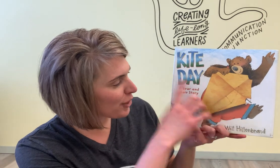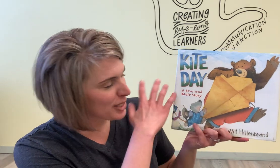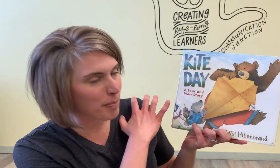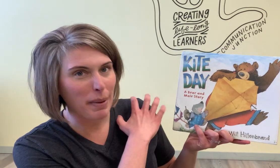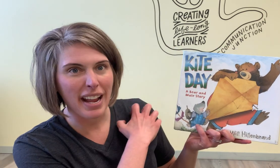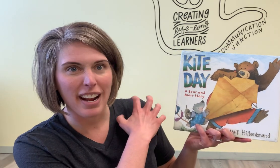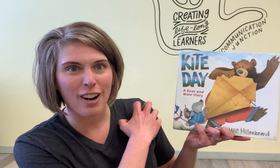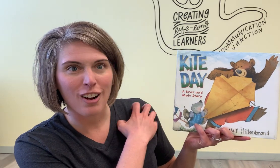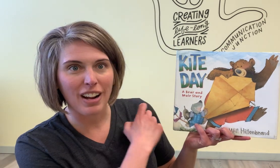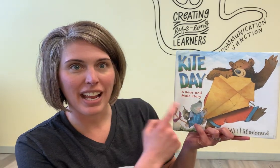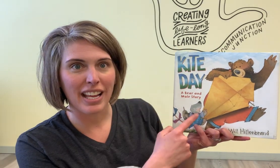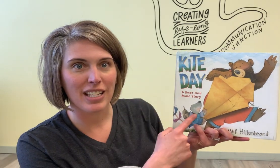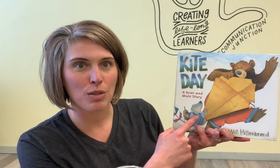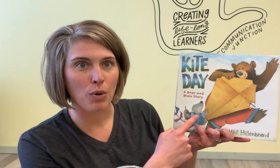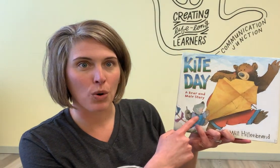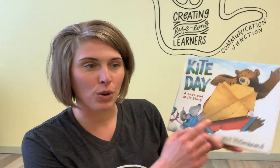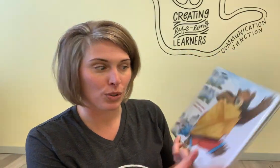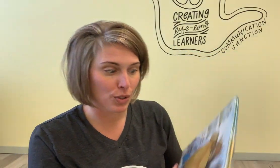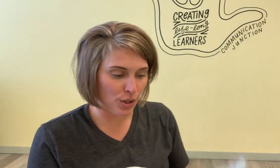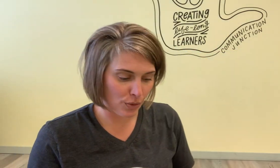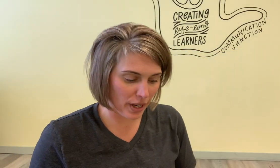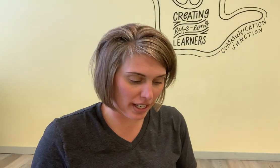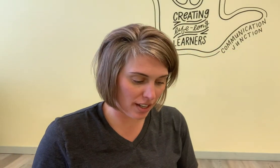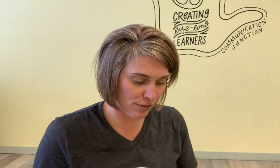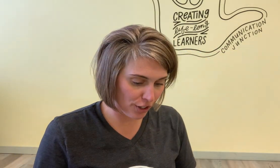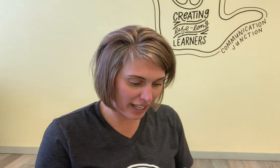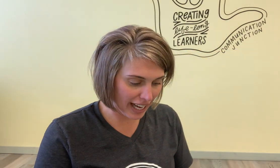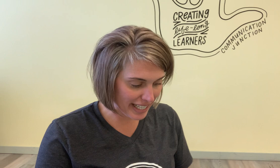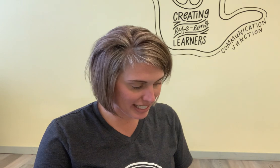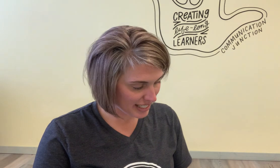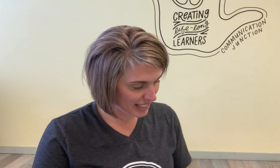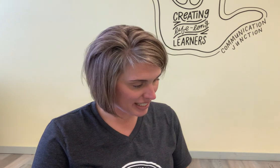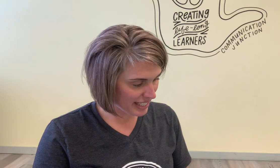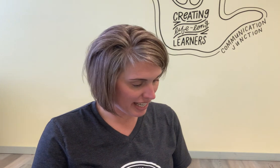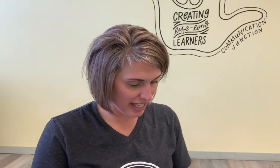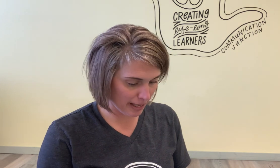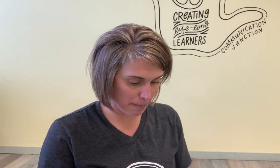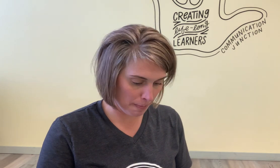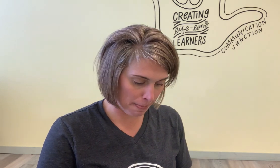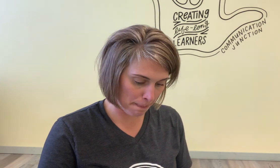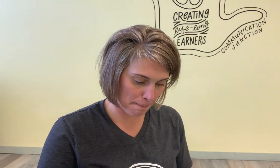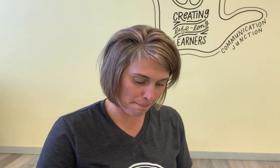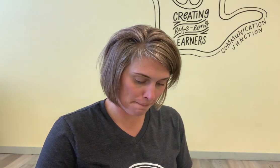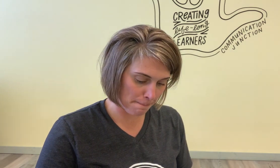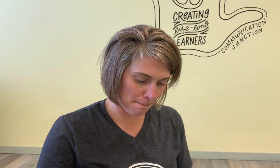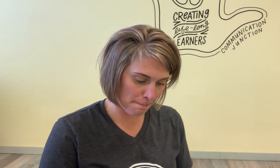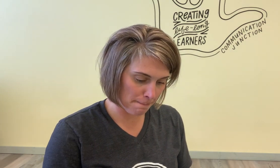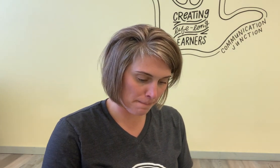is Bear and Mole ready for a kite day.